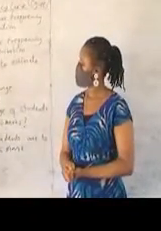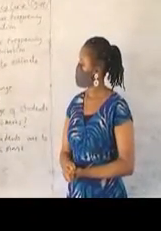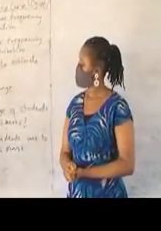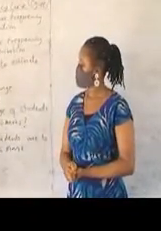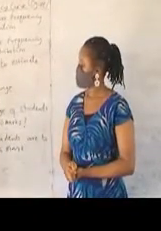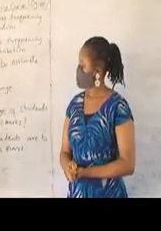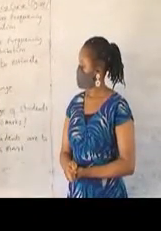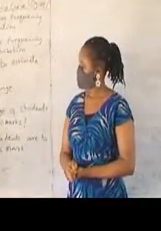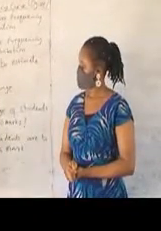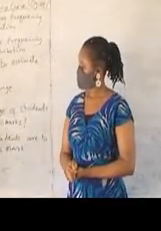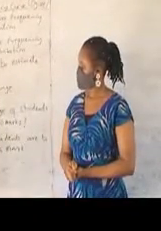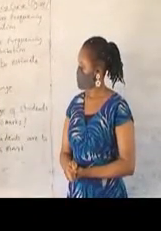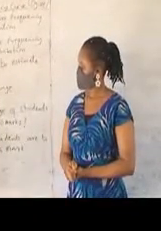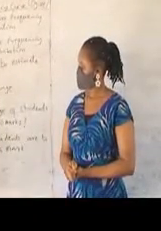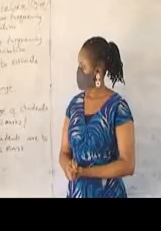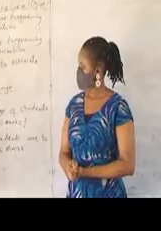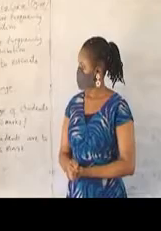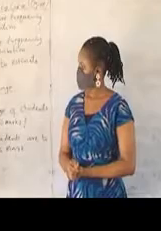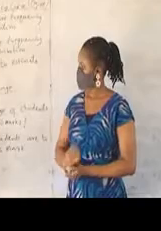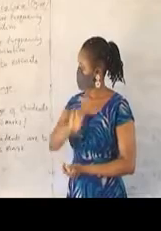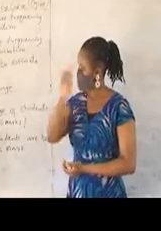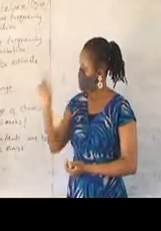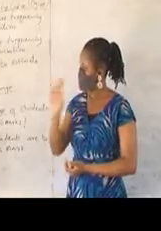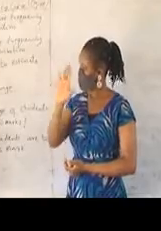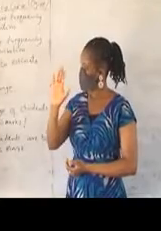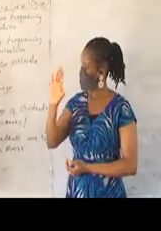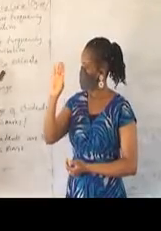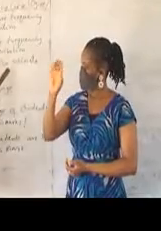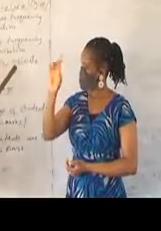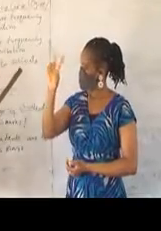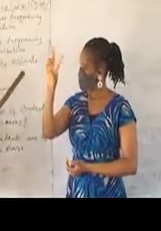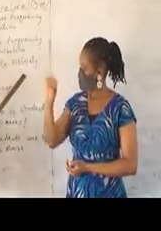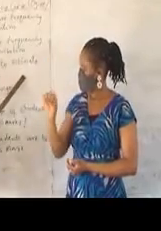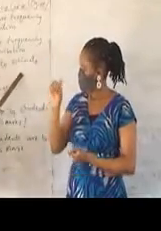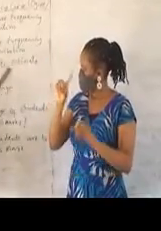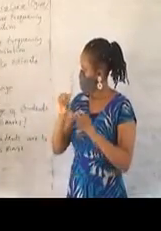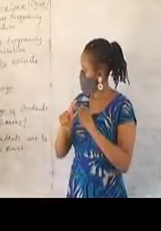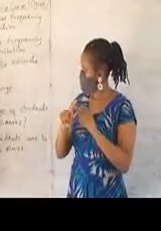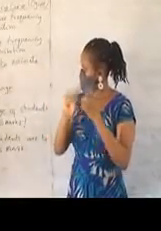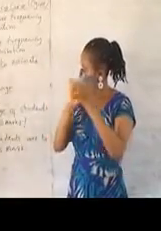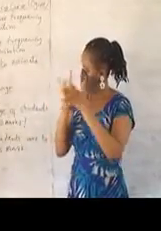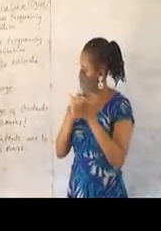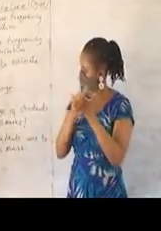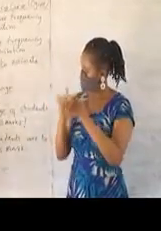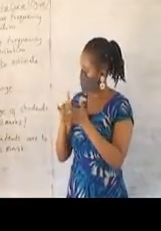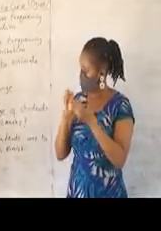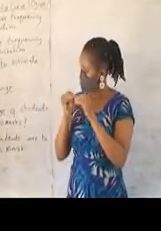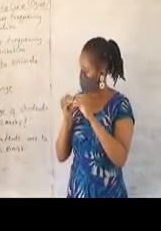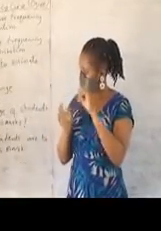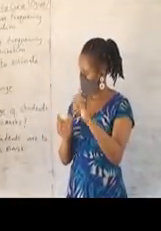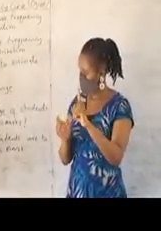distribution. C, use your curve to estimate Roman figure